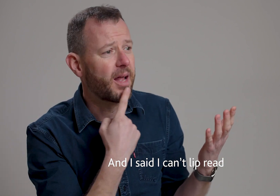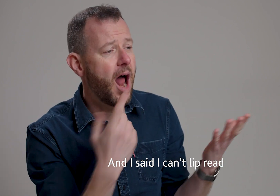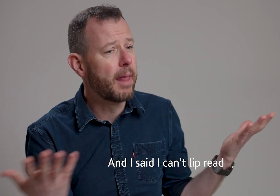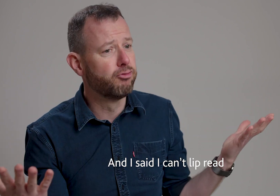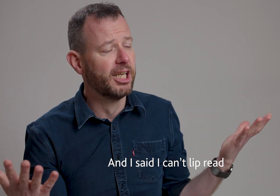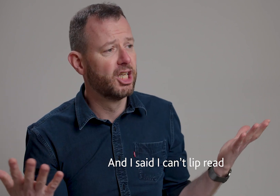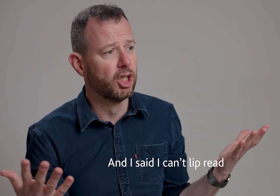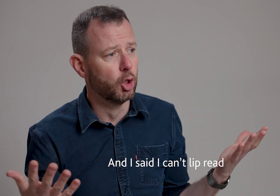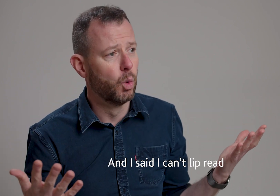kind of greet you.